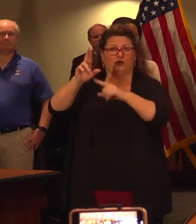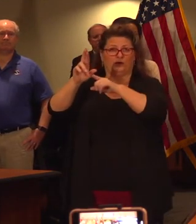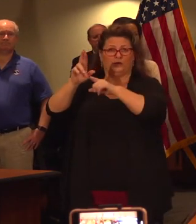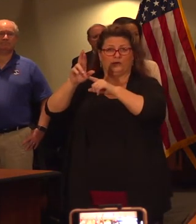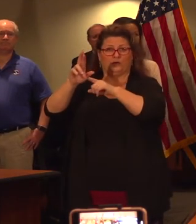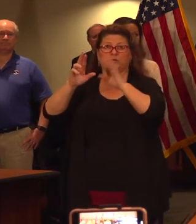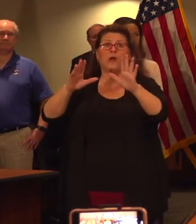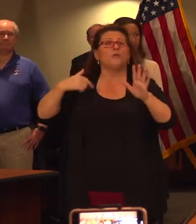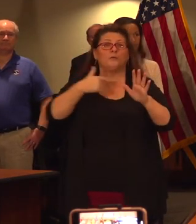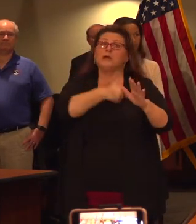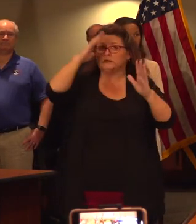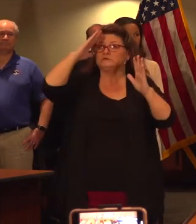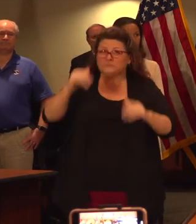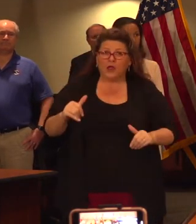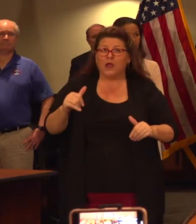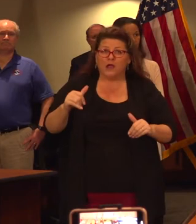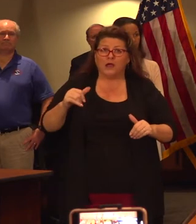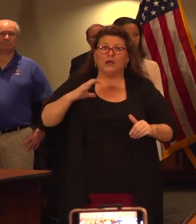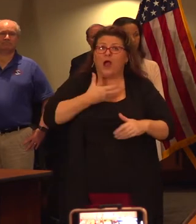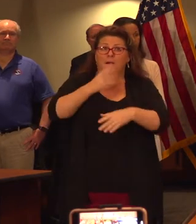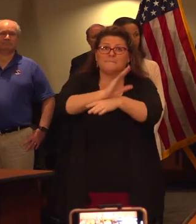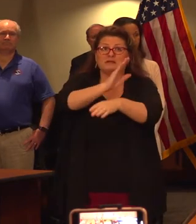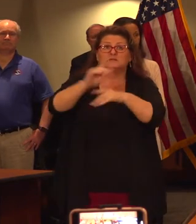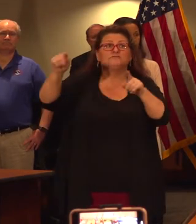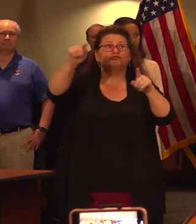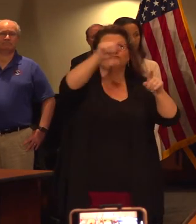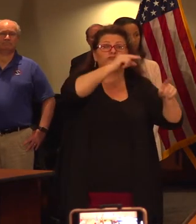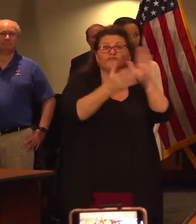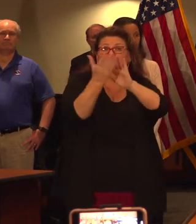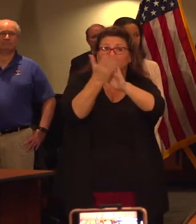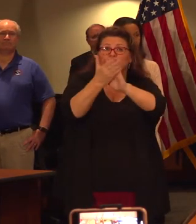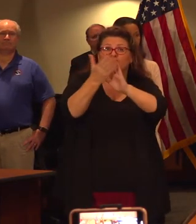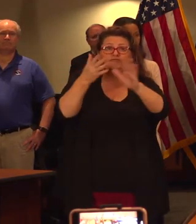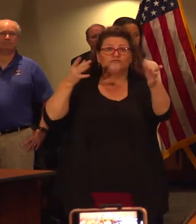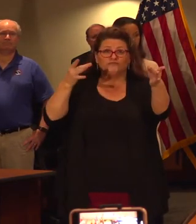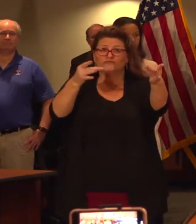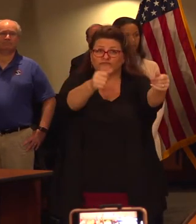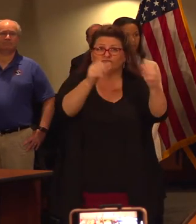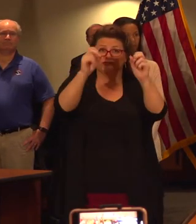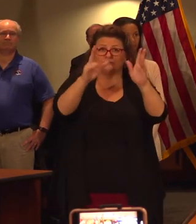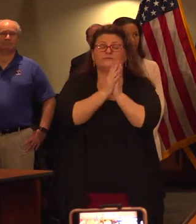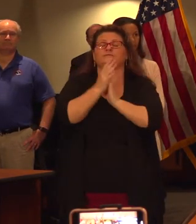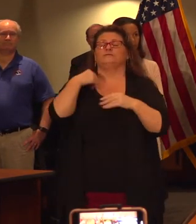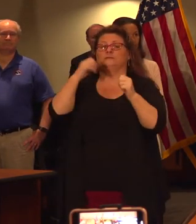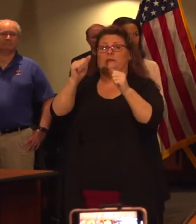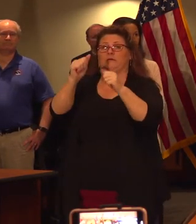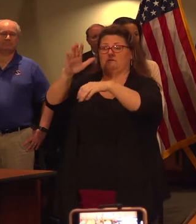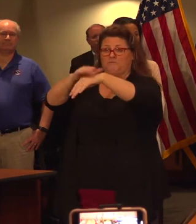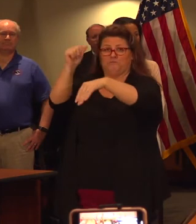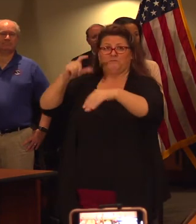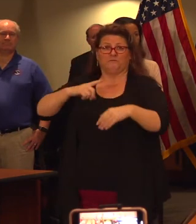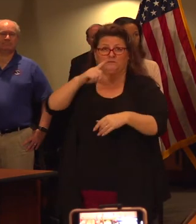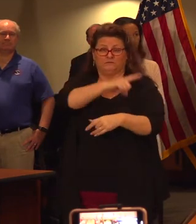to be humming. We expect to be well back in business by then, and I can call them back then, and they can come in then and